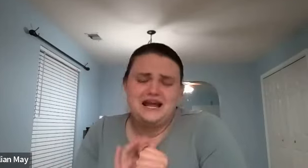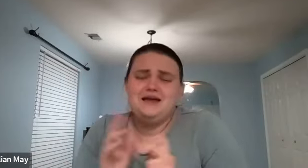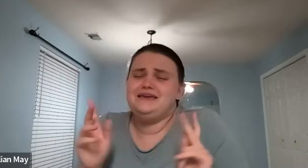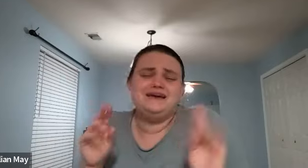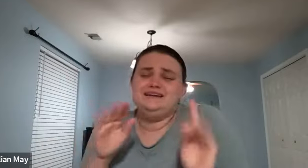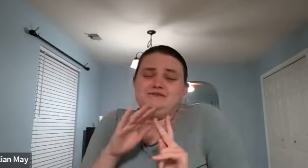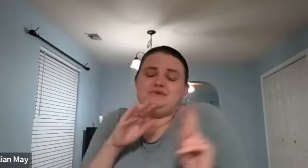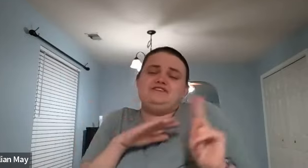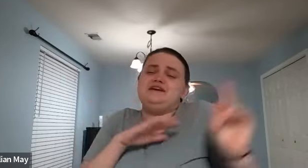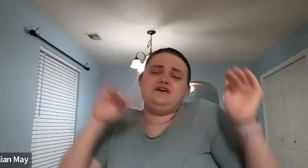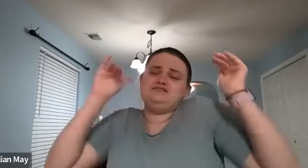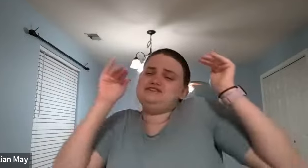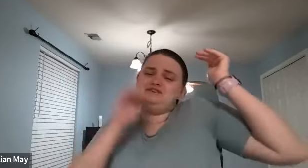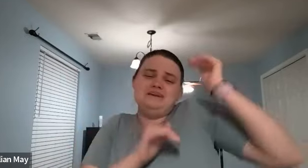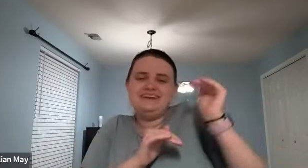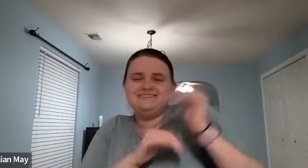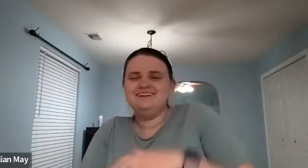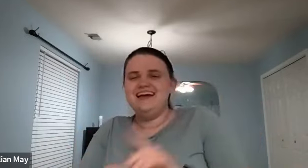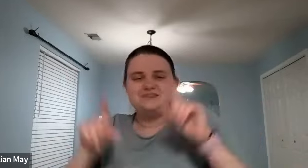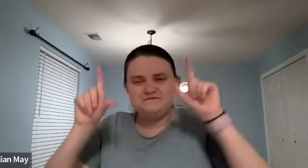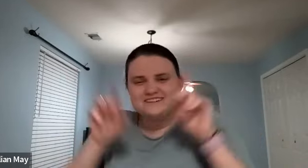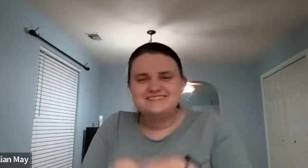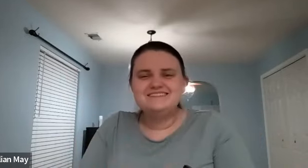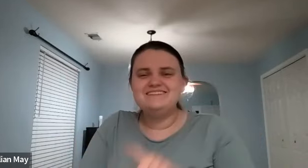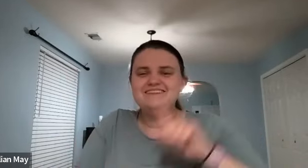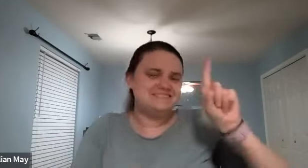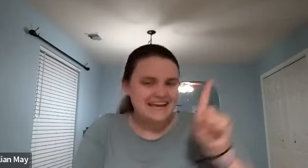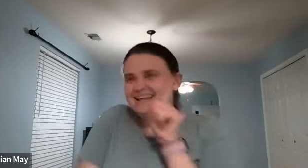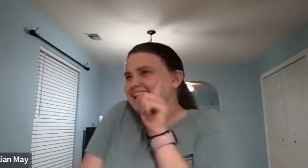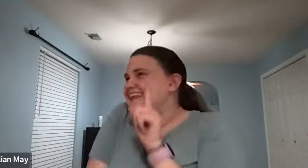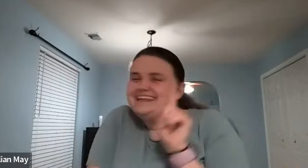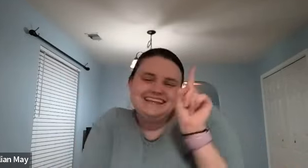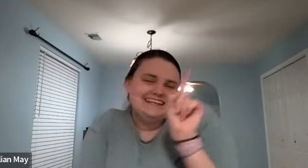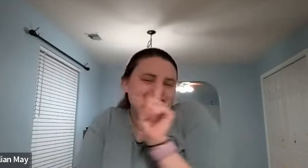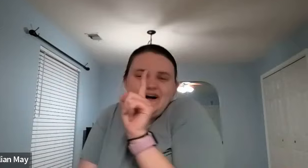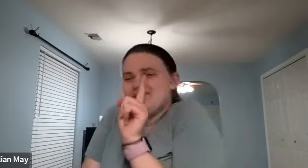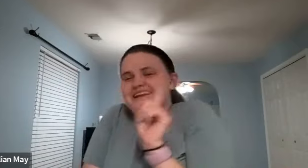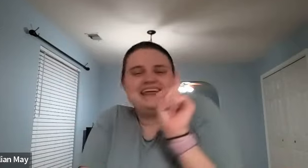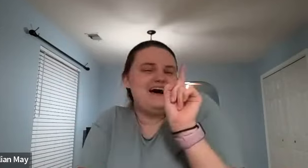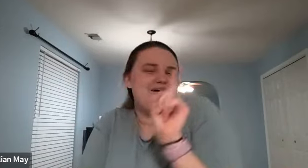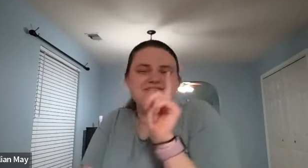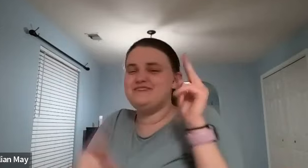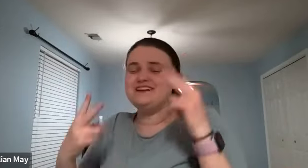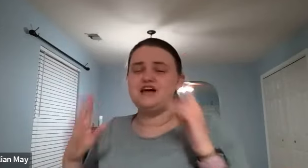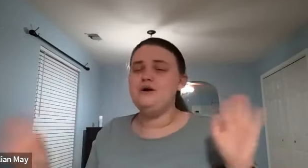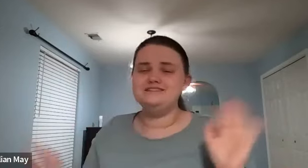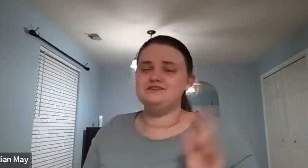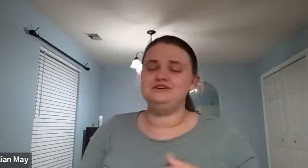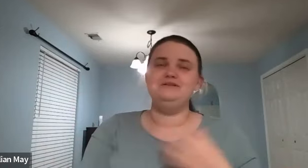I can't even, like the kindergartners, they're so little and their fingers are little. And they're just like, fall in love with their fingers. Oh, it's so cute.